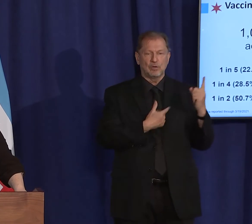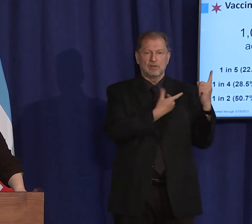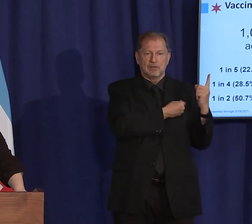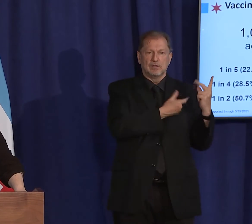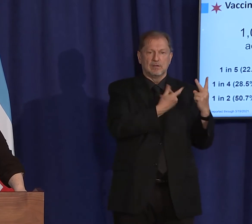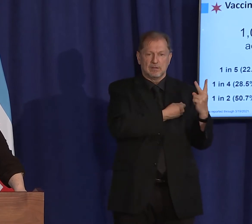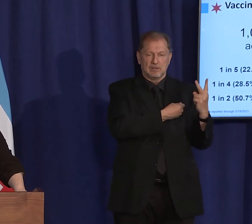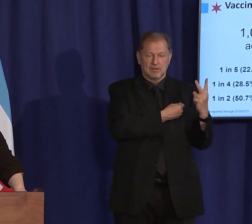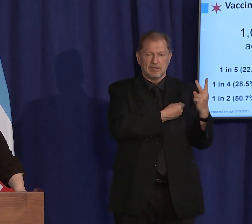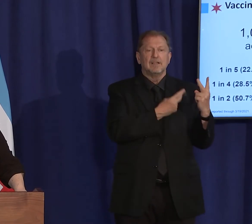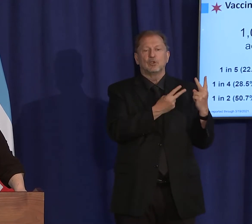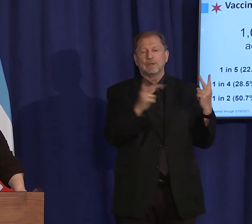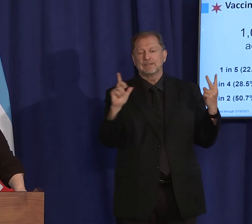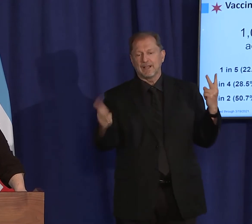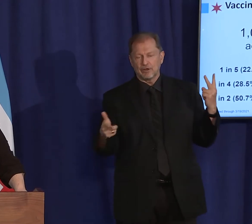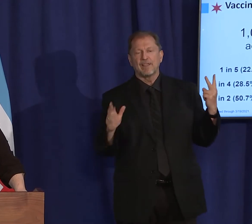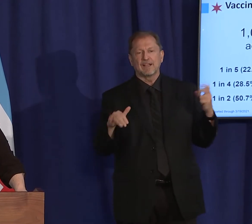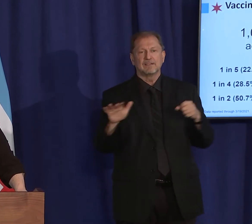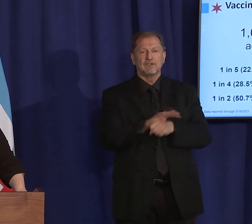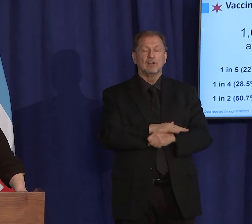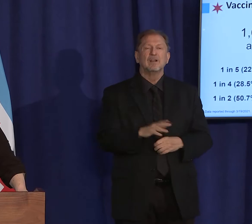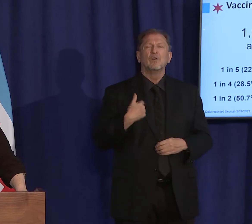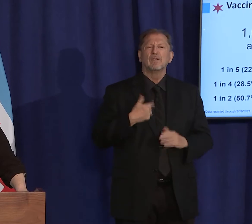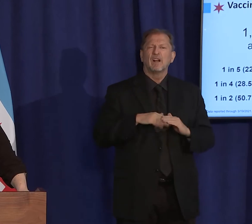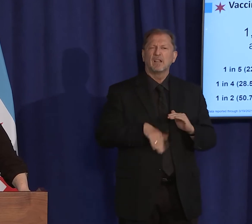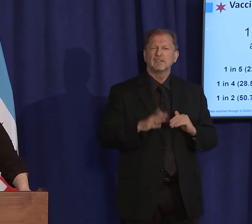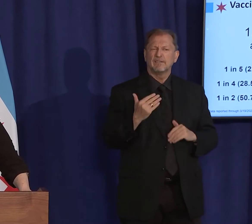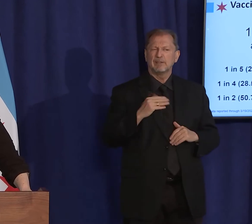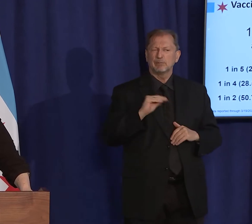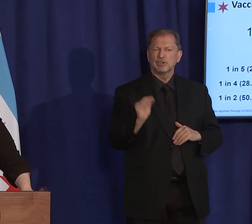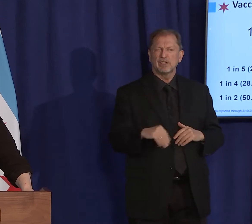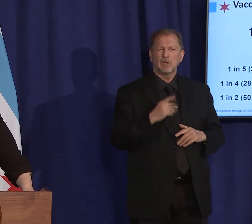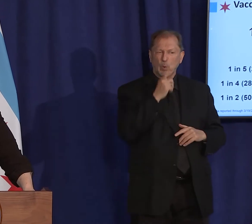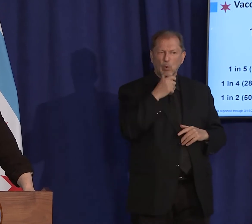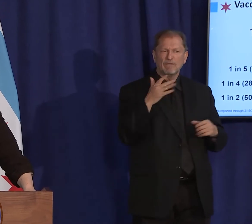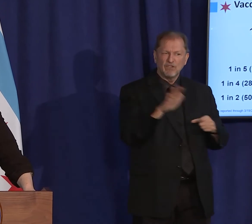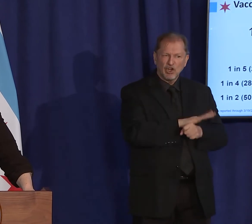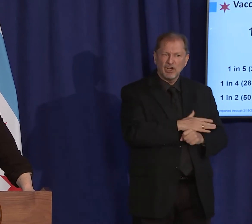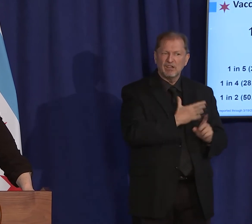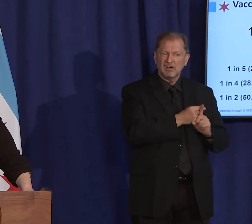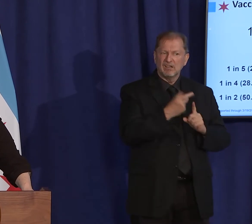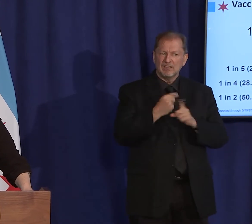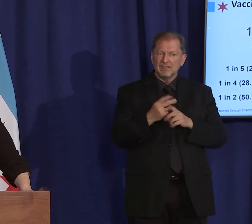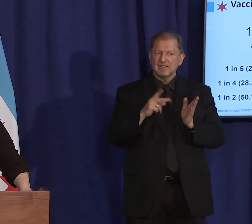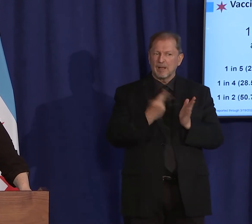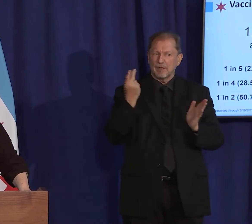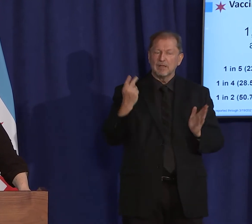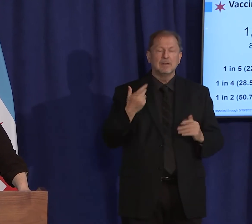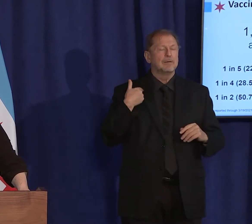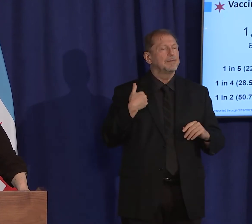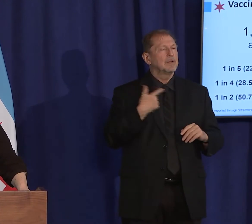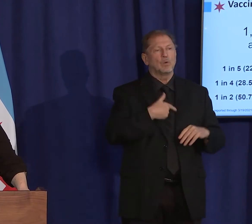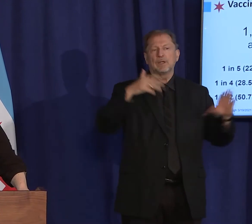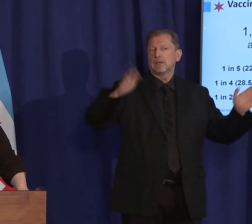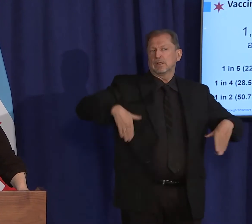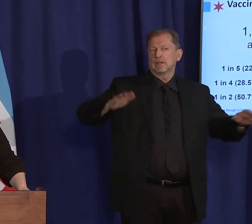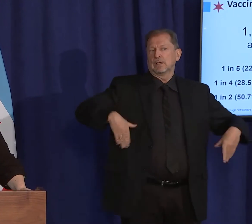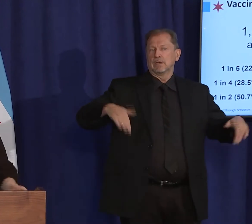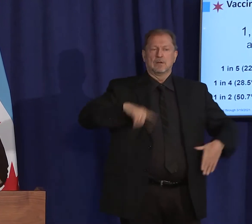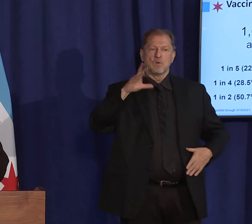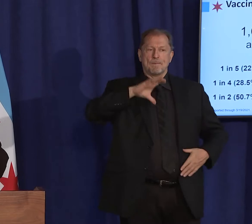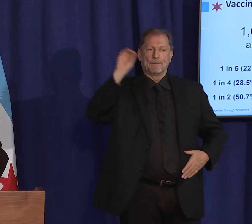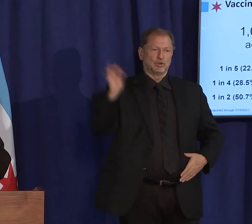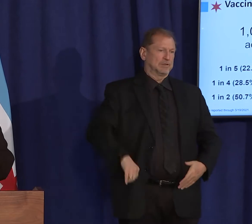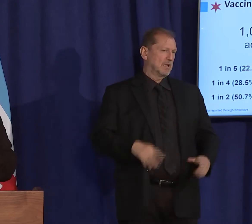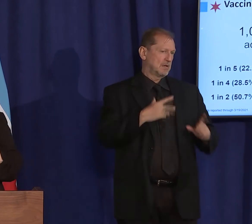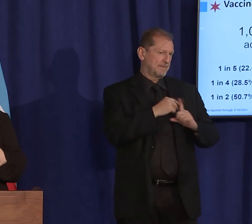than 15%, even among adults, that have gotten both of those doses. And so we are not at a fully vaccinated state yet. And so